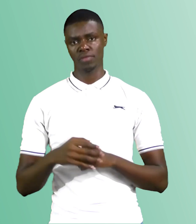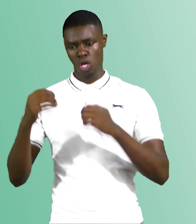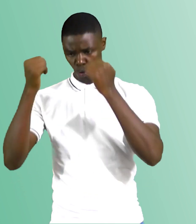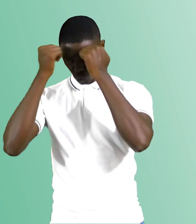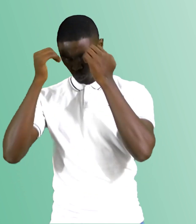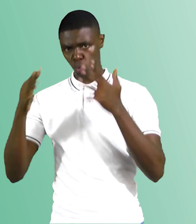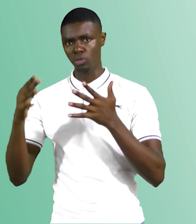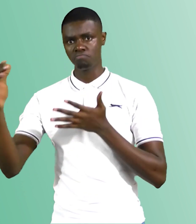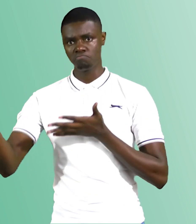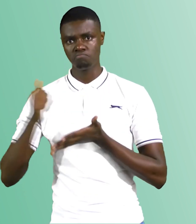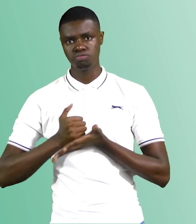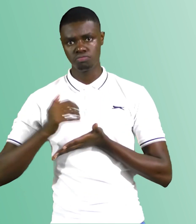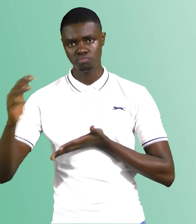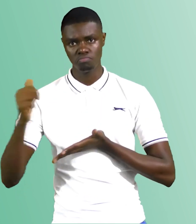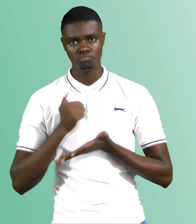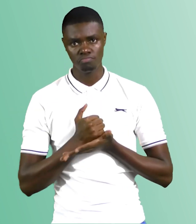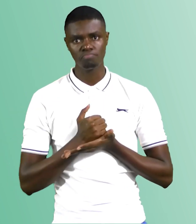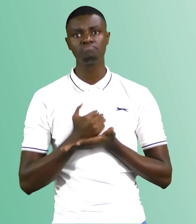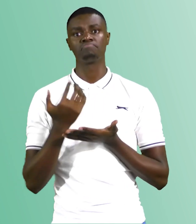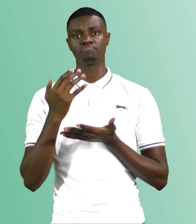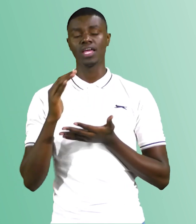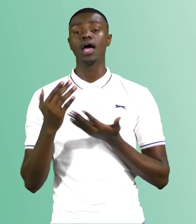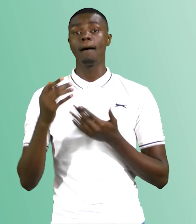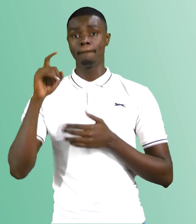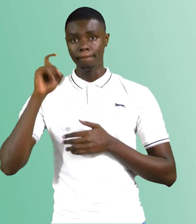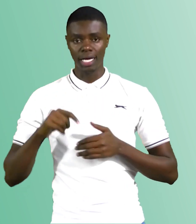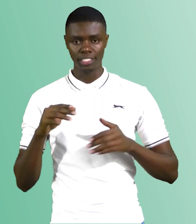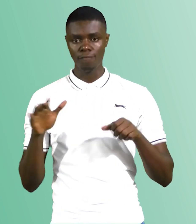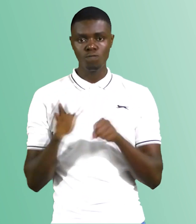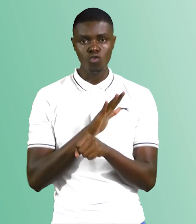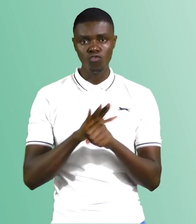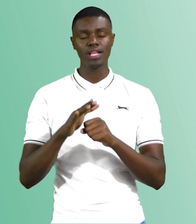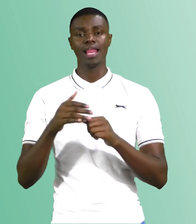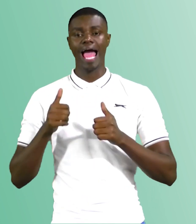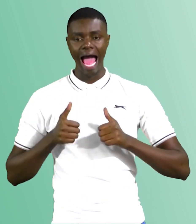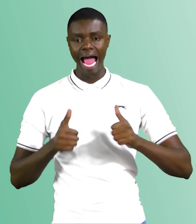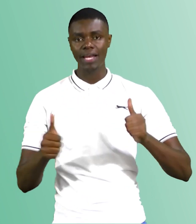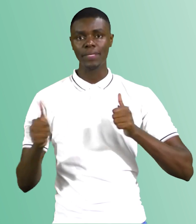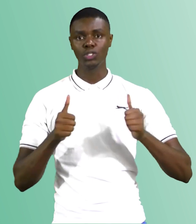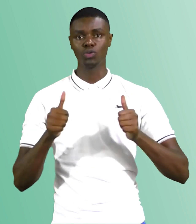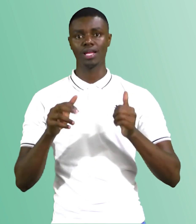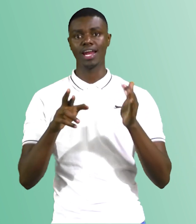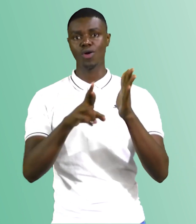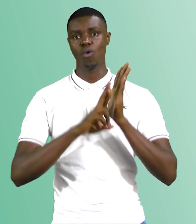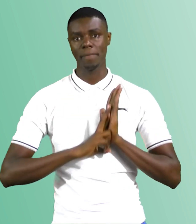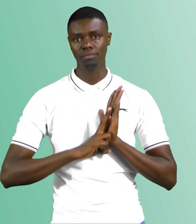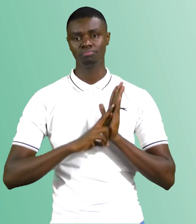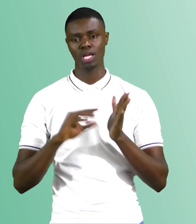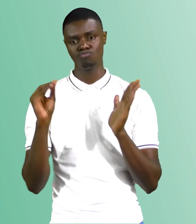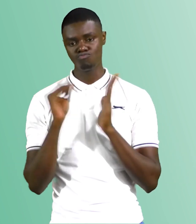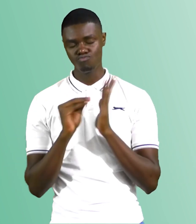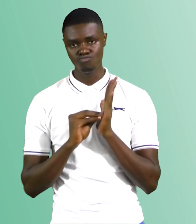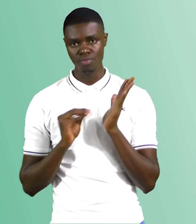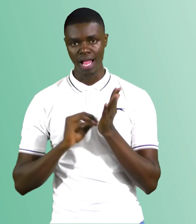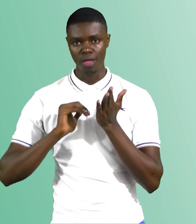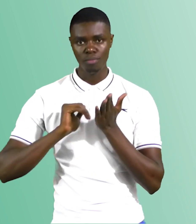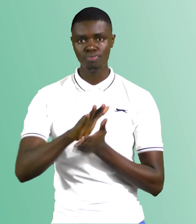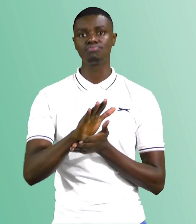For student admission, a client is required to fulfill admission requirements, fill and submit